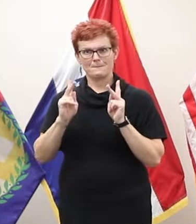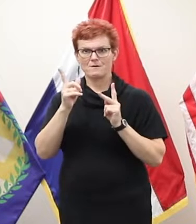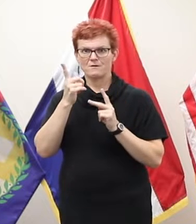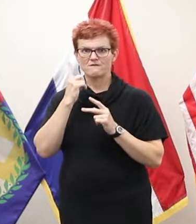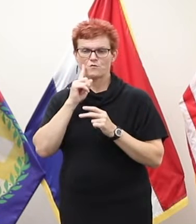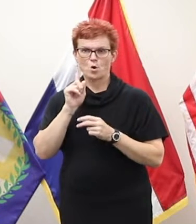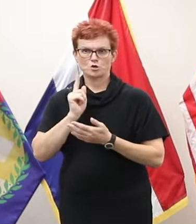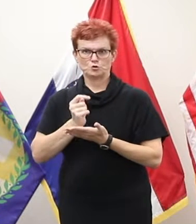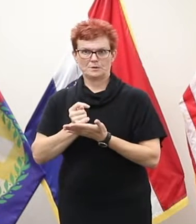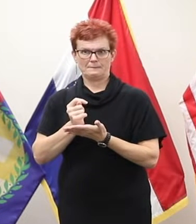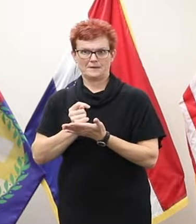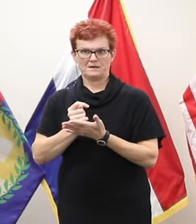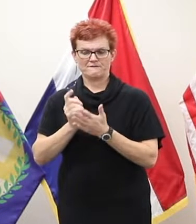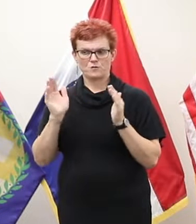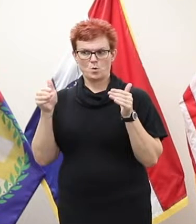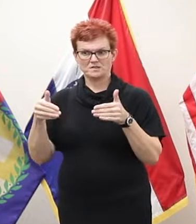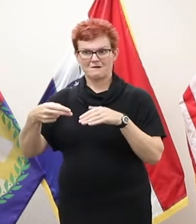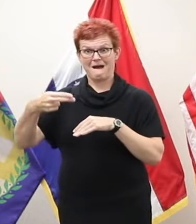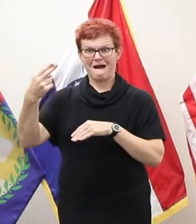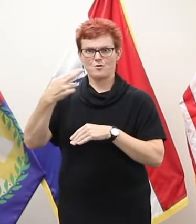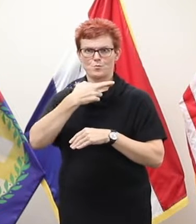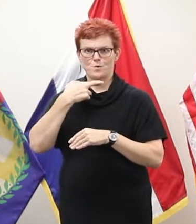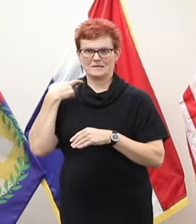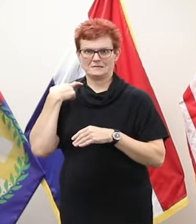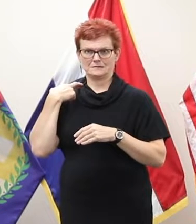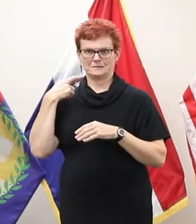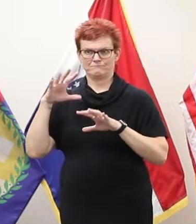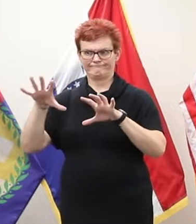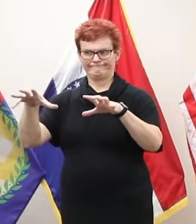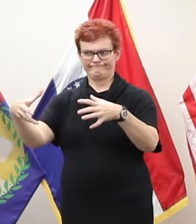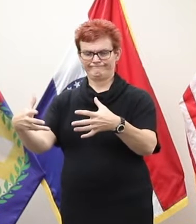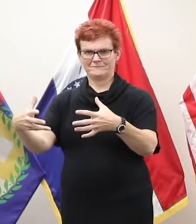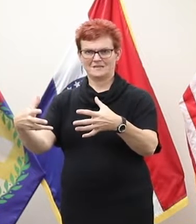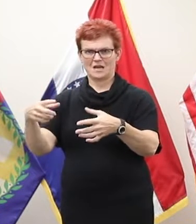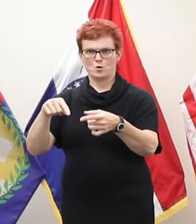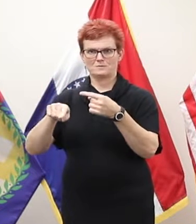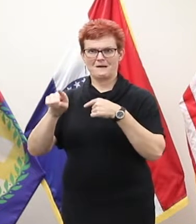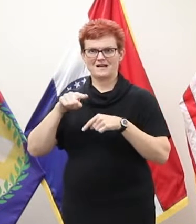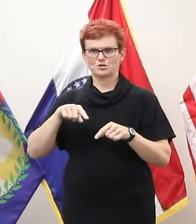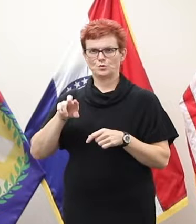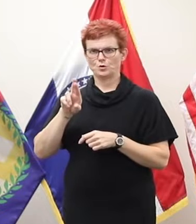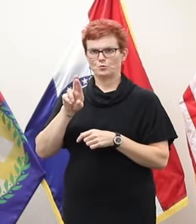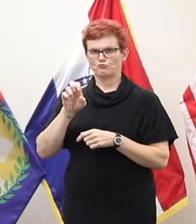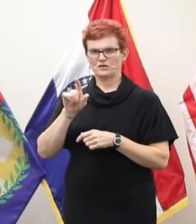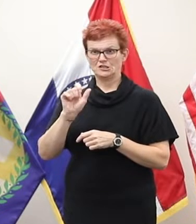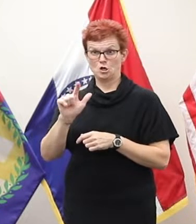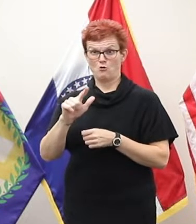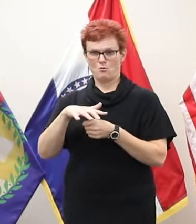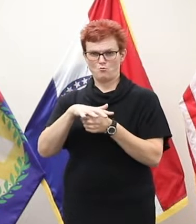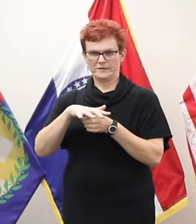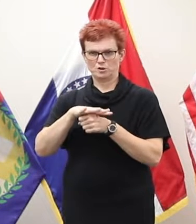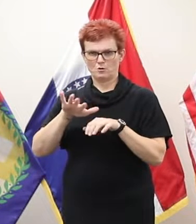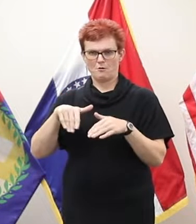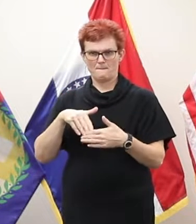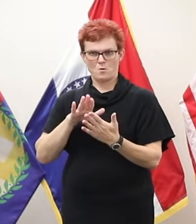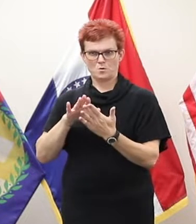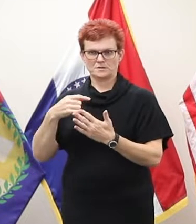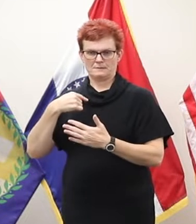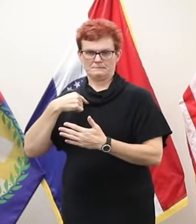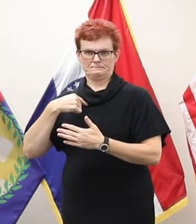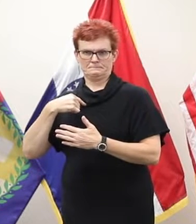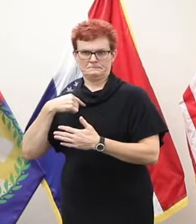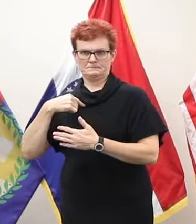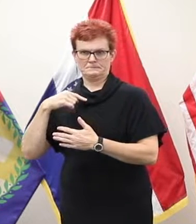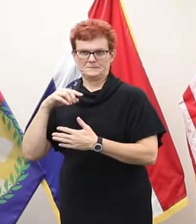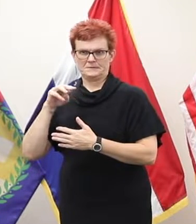a focus on high-risk populations. And that gets me back to the regional approach that Mayor Jones and I support. Not